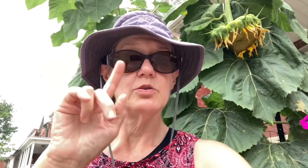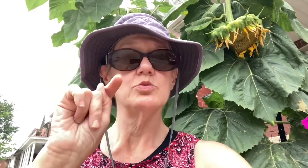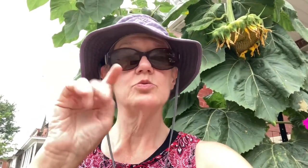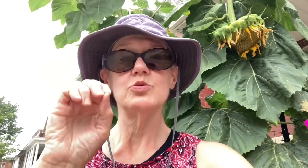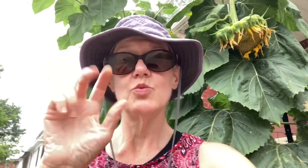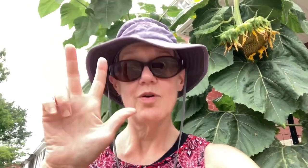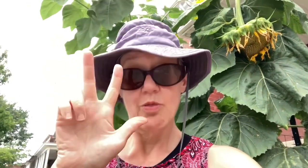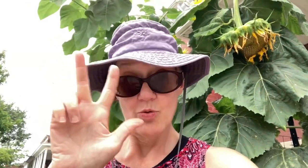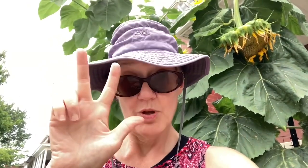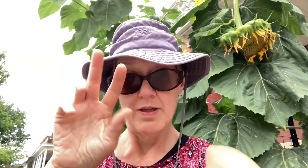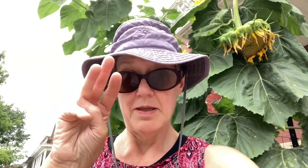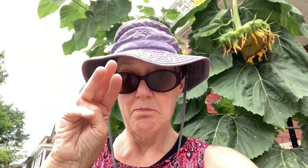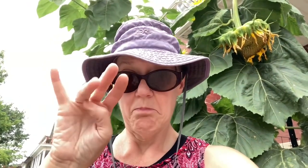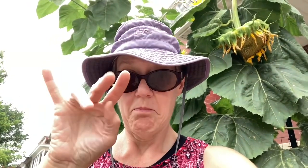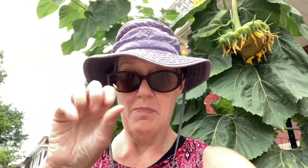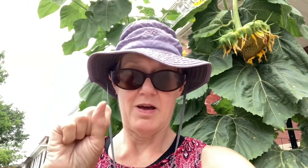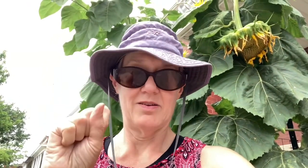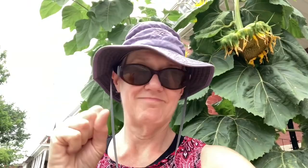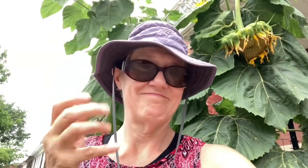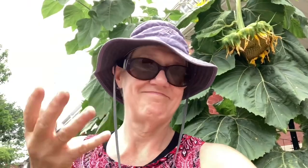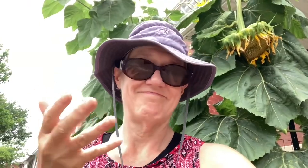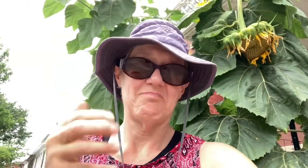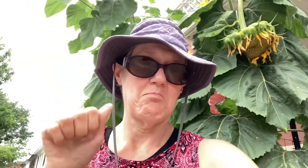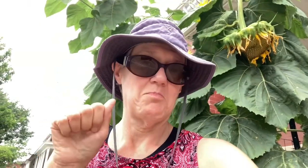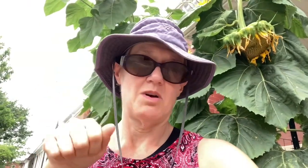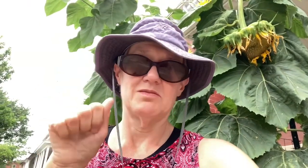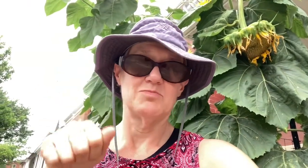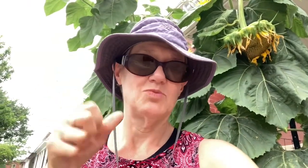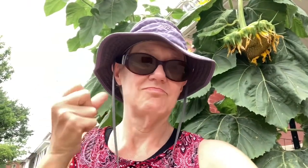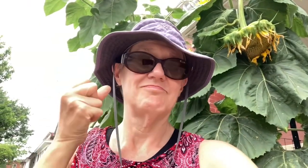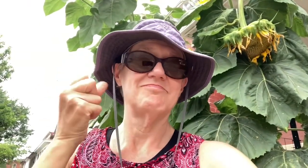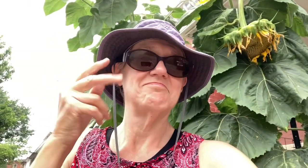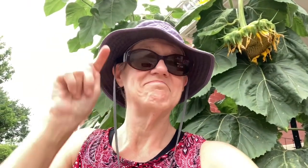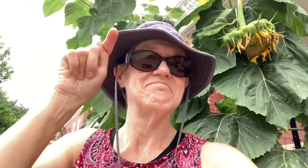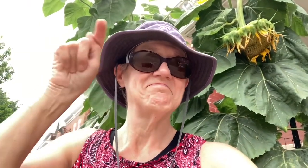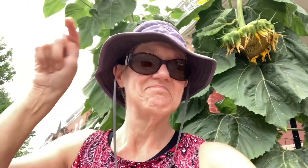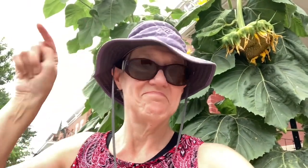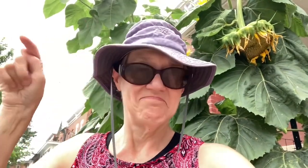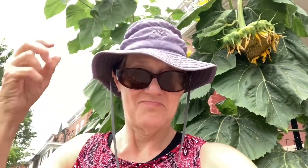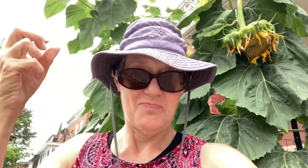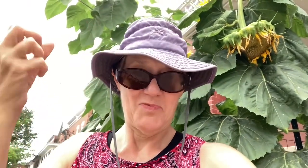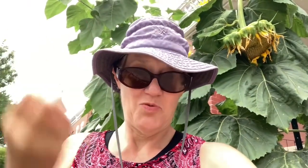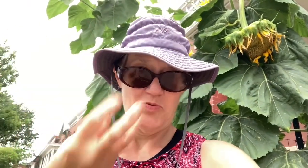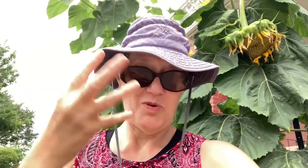mile, to 3 miles apart from a different variety. And that's just not possible here.